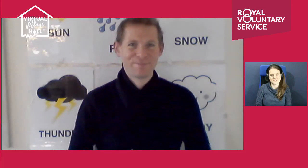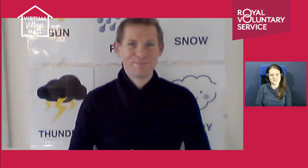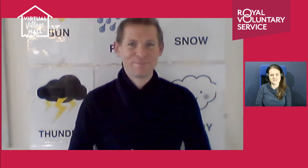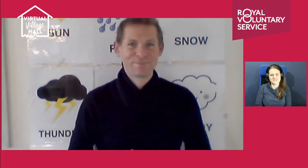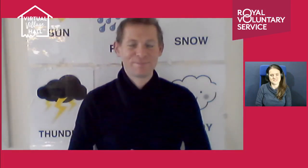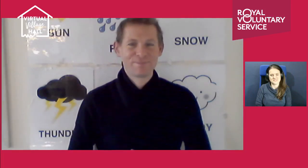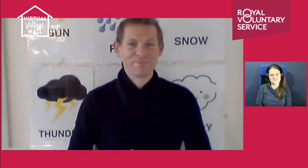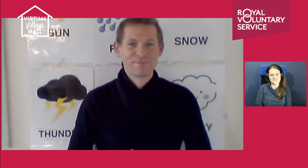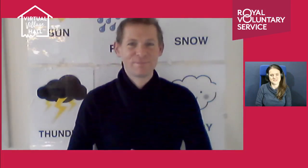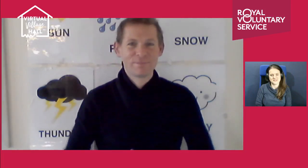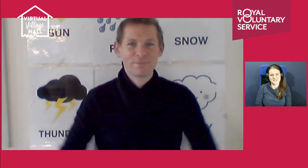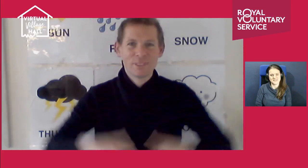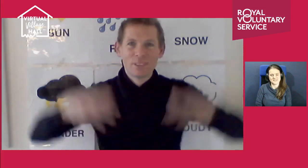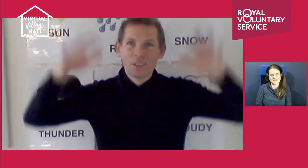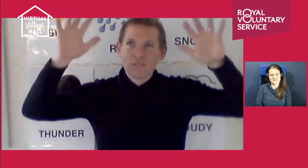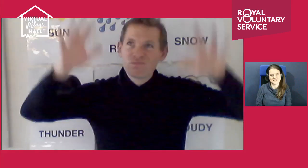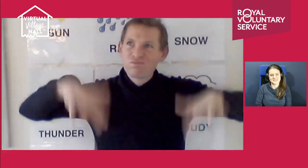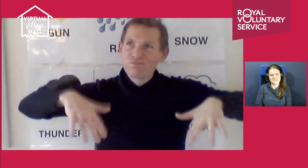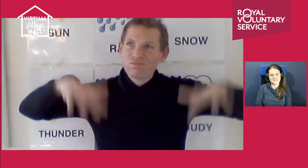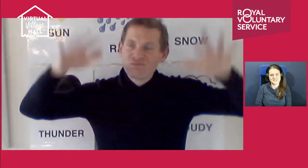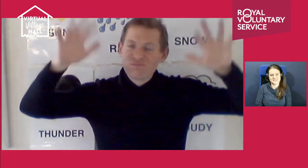Number three. Ready?